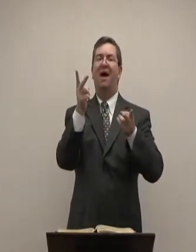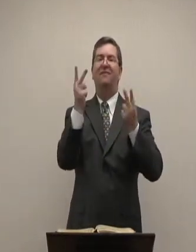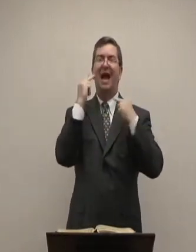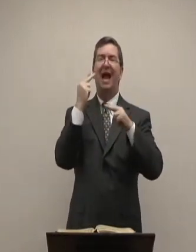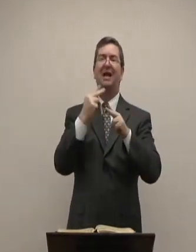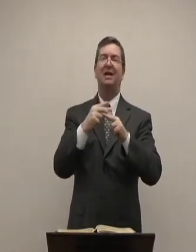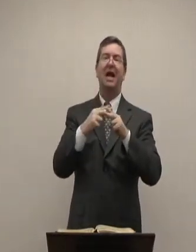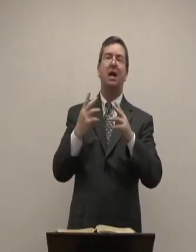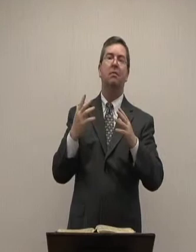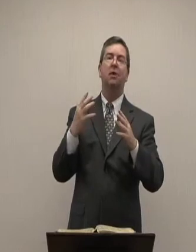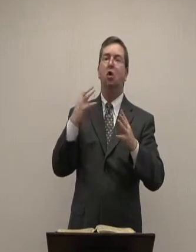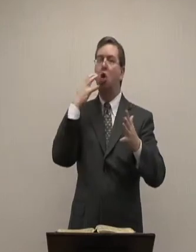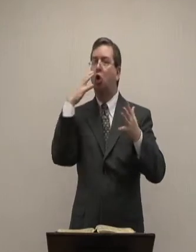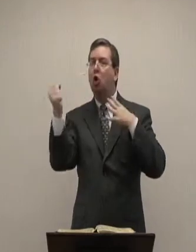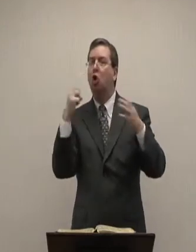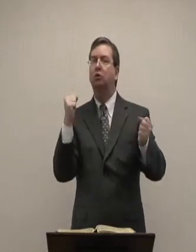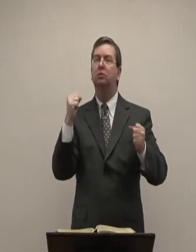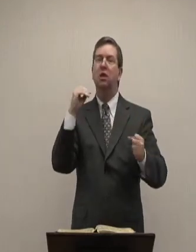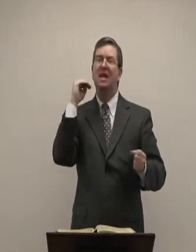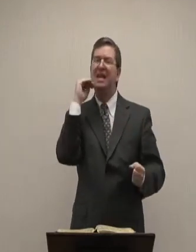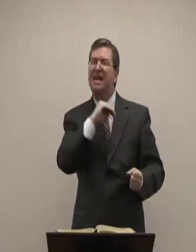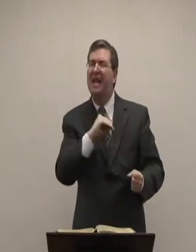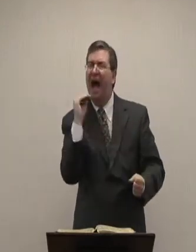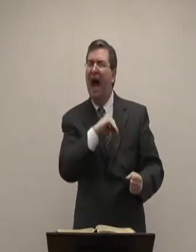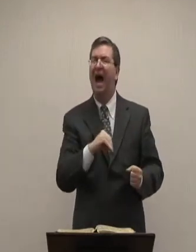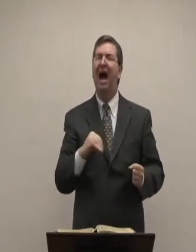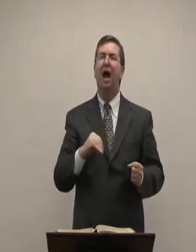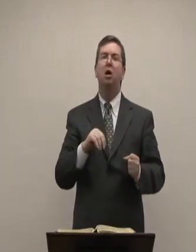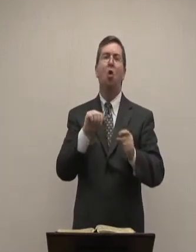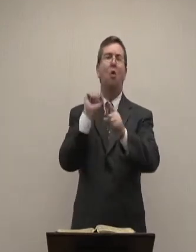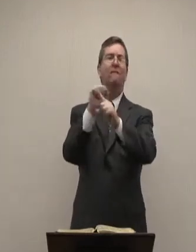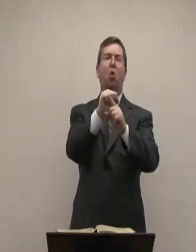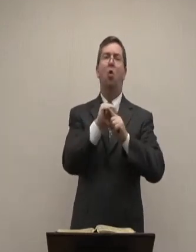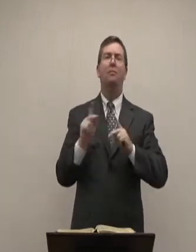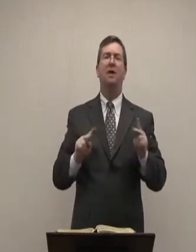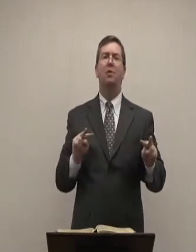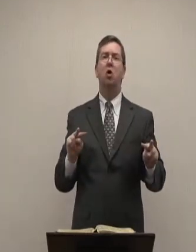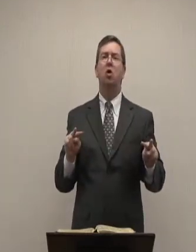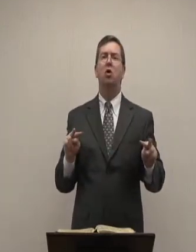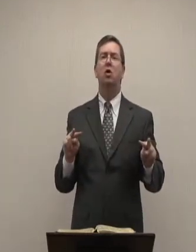Ten Commandments say. You must not use the word of God in vain.